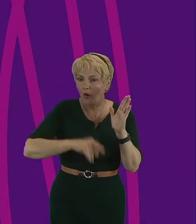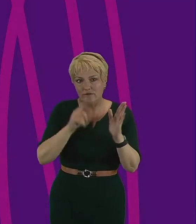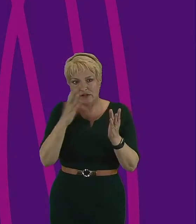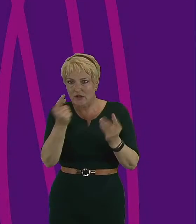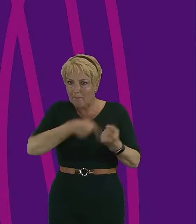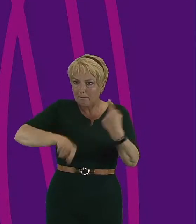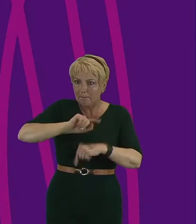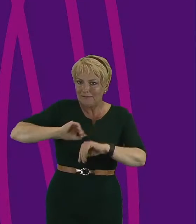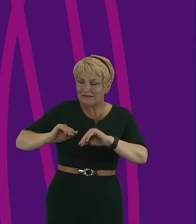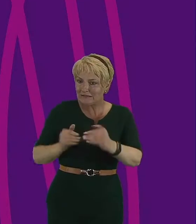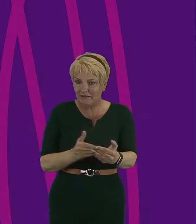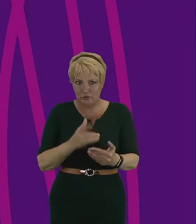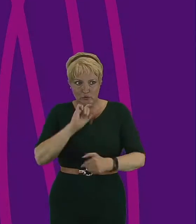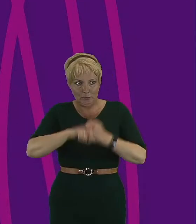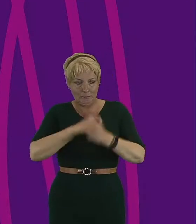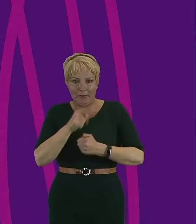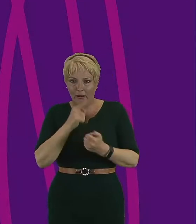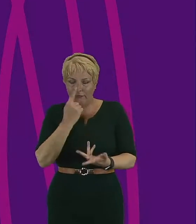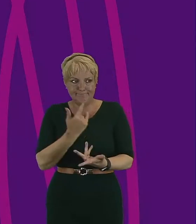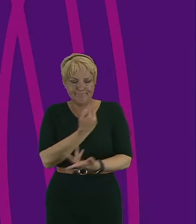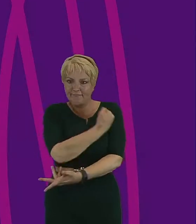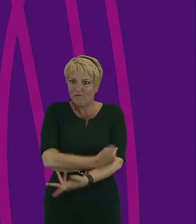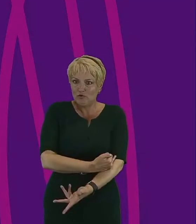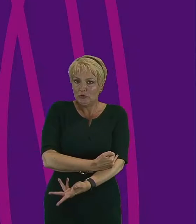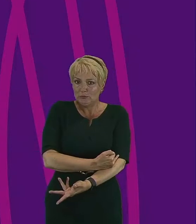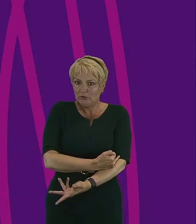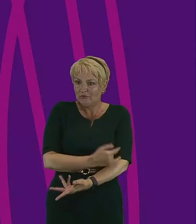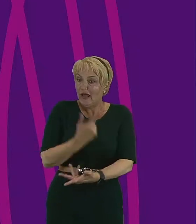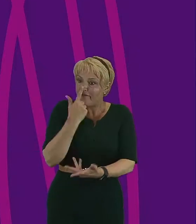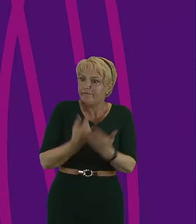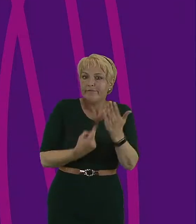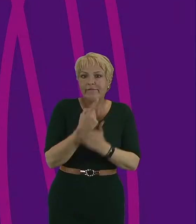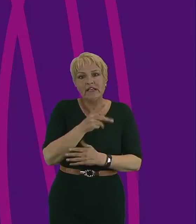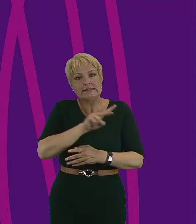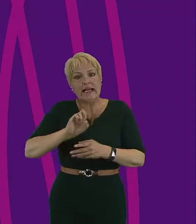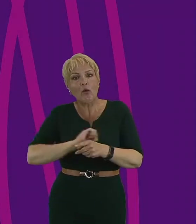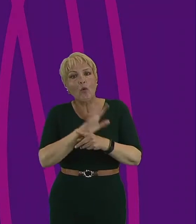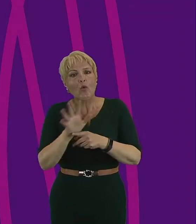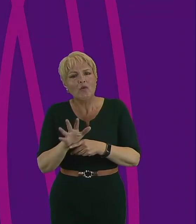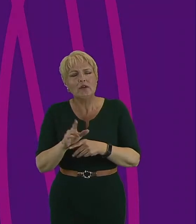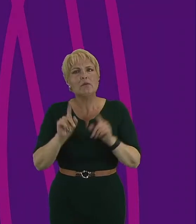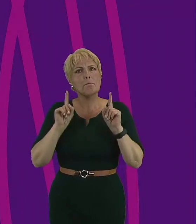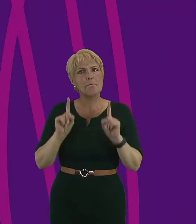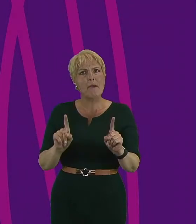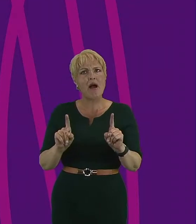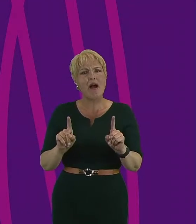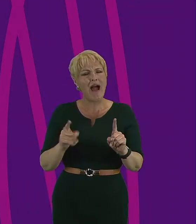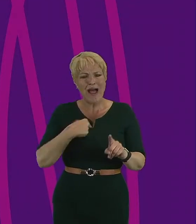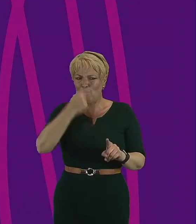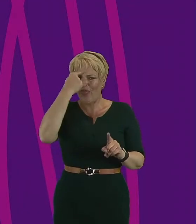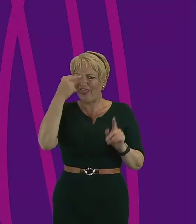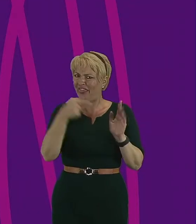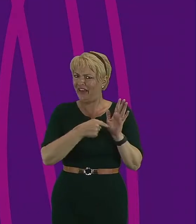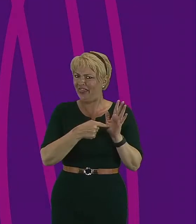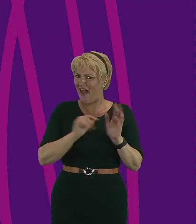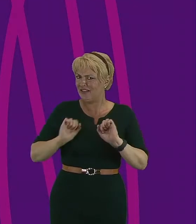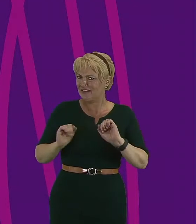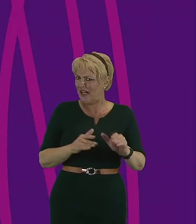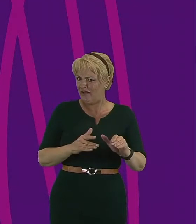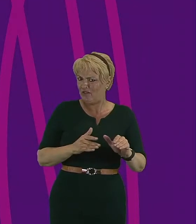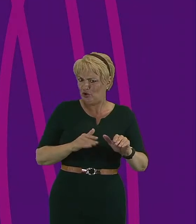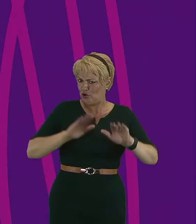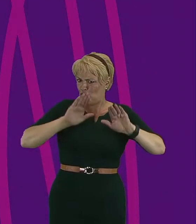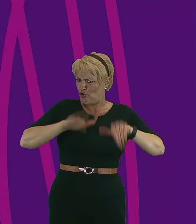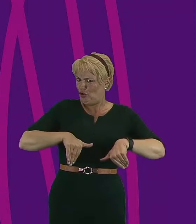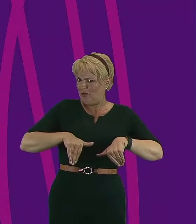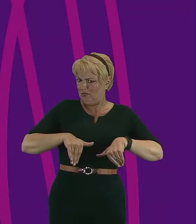there is indeed a second wave of COVID-19. However, surely this service is not one that will be required at short notice, the Cabinet